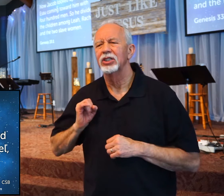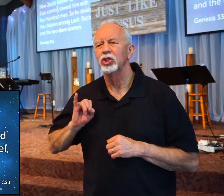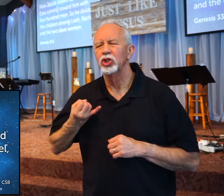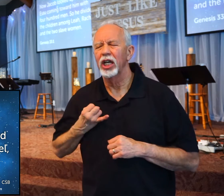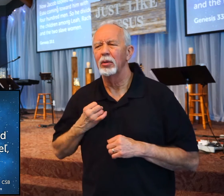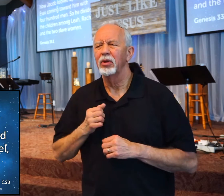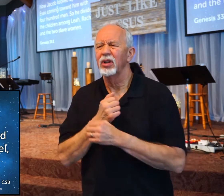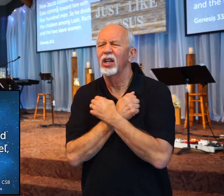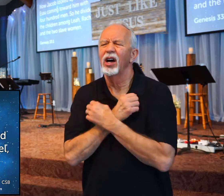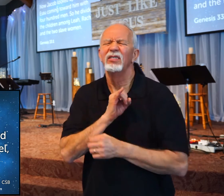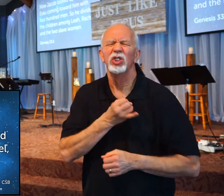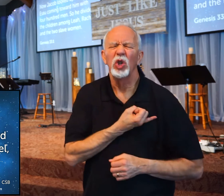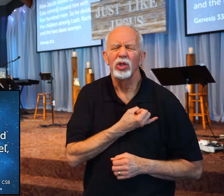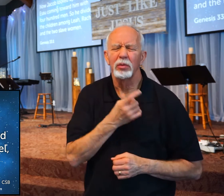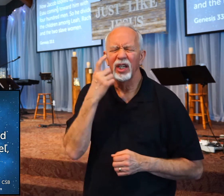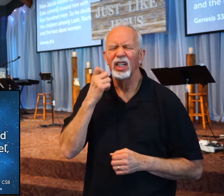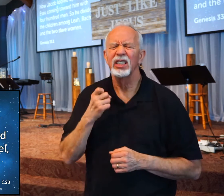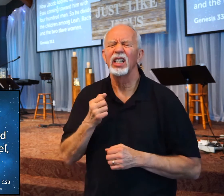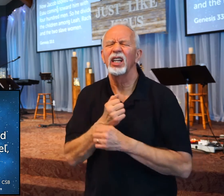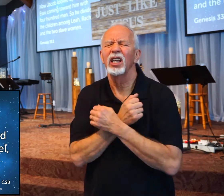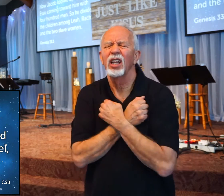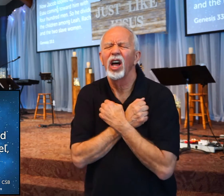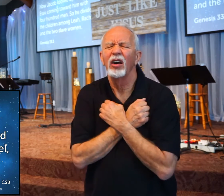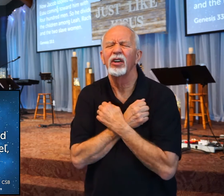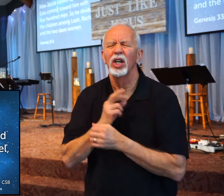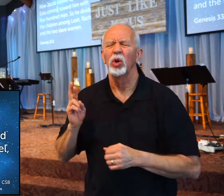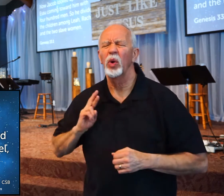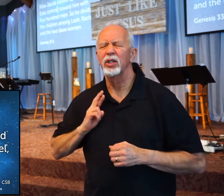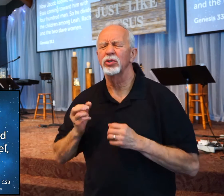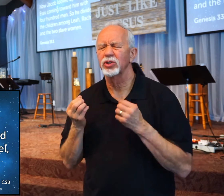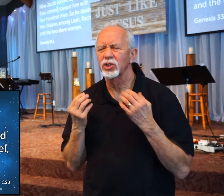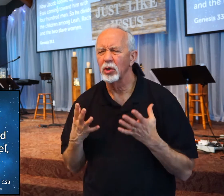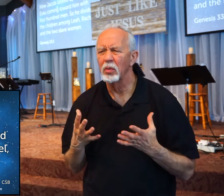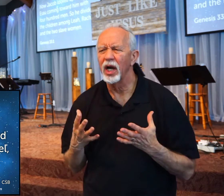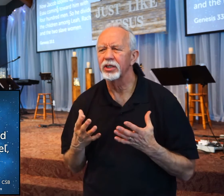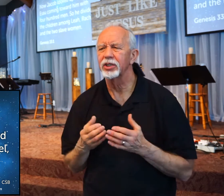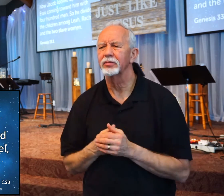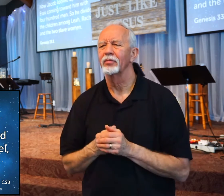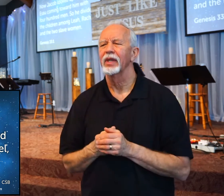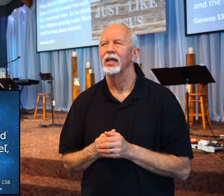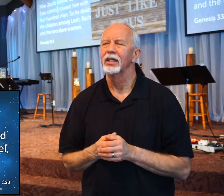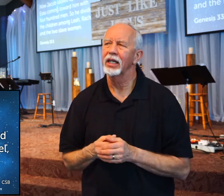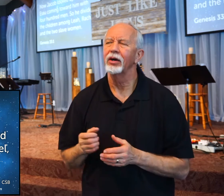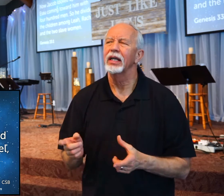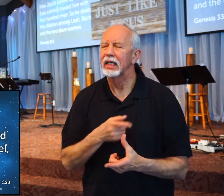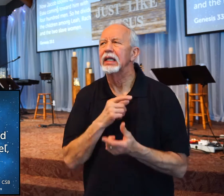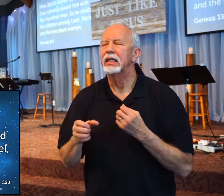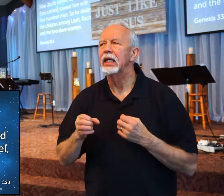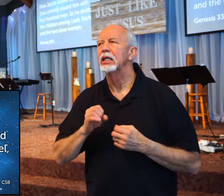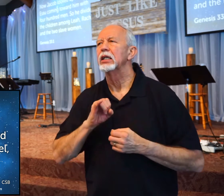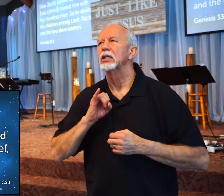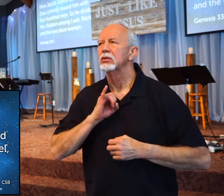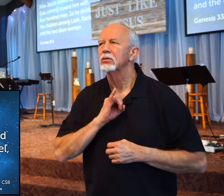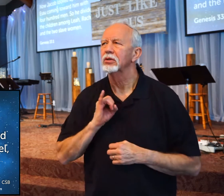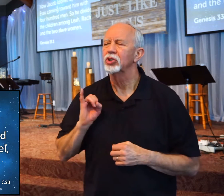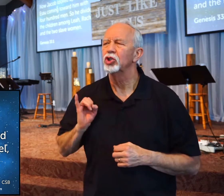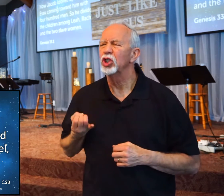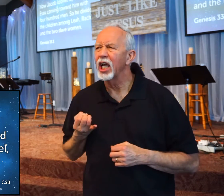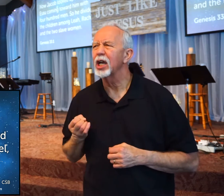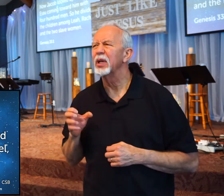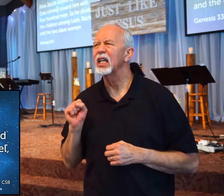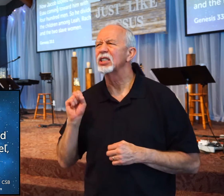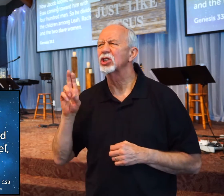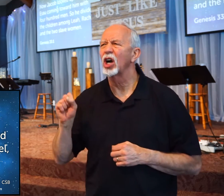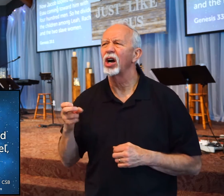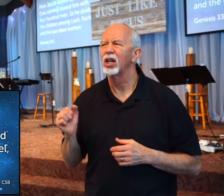Jacob loved Joseph because he loved Rachel so much. Now, the good news is Jacob and Esau are restored and nothing happens here. But don't you